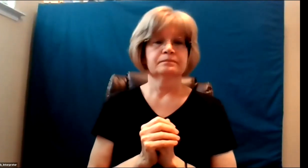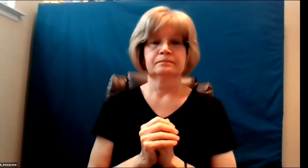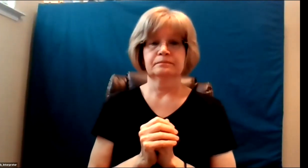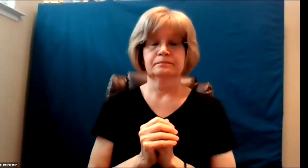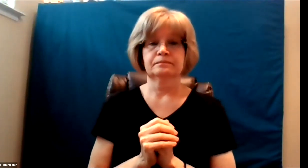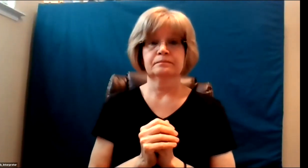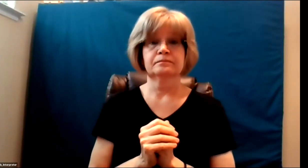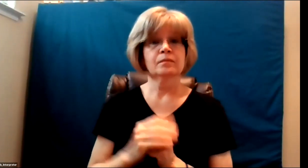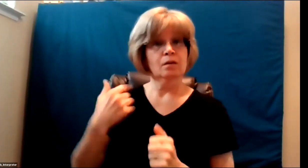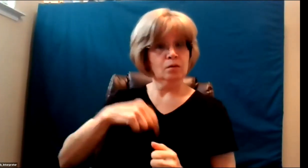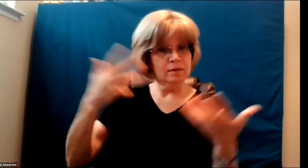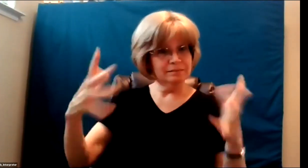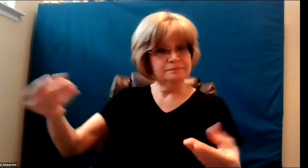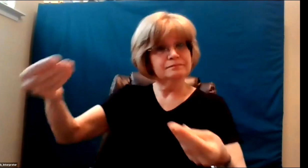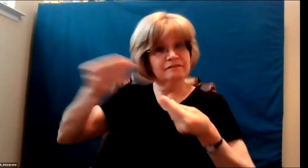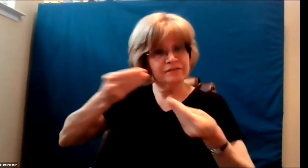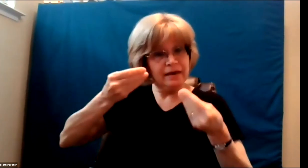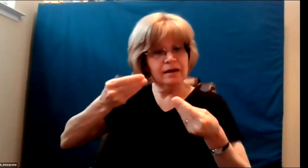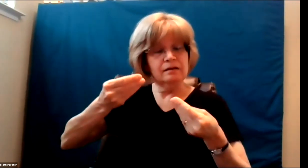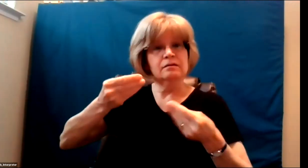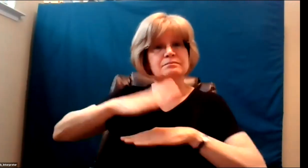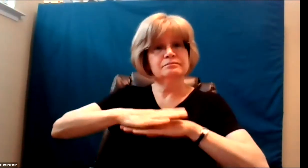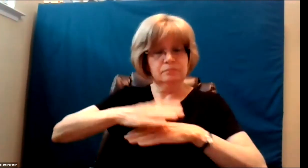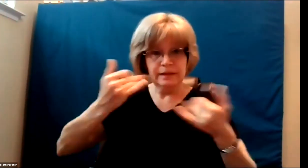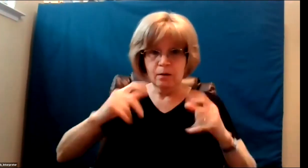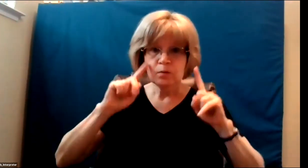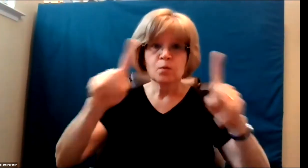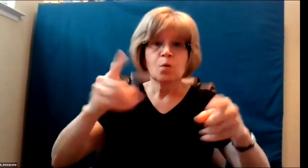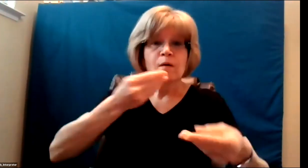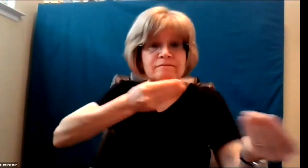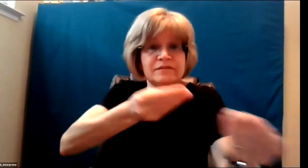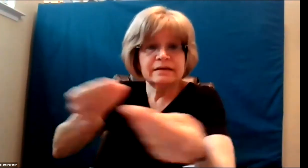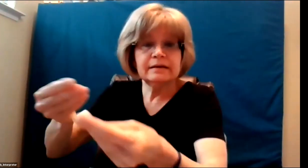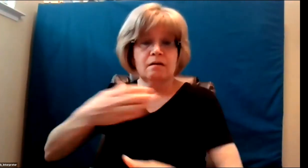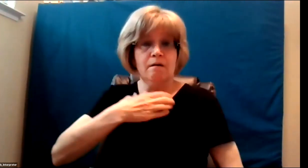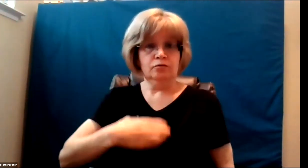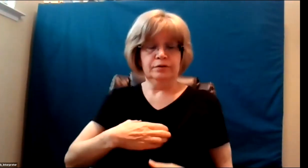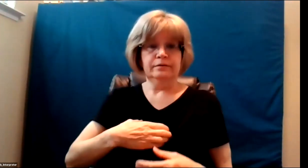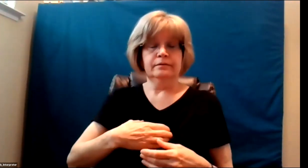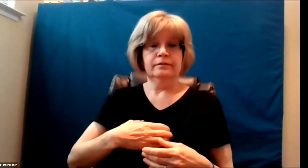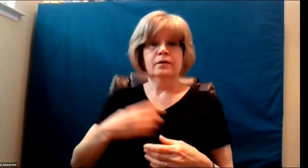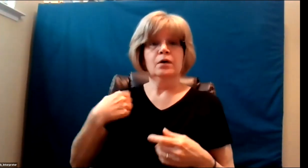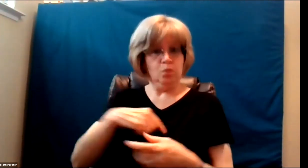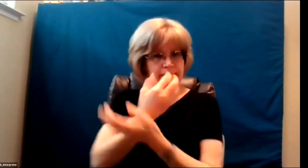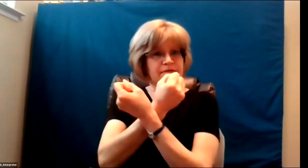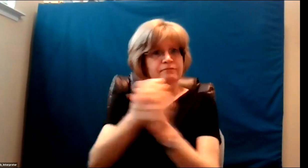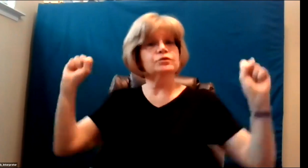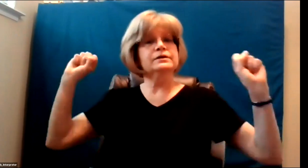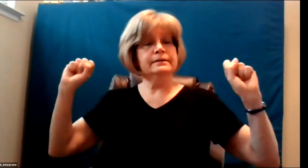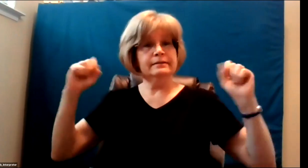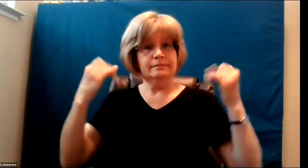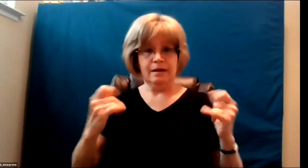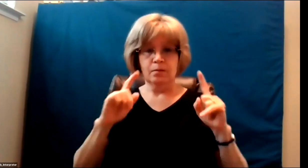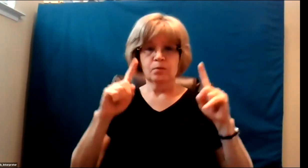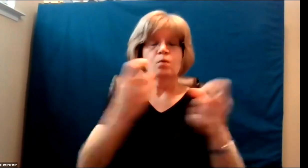As we have been fed at this table, let us go to feed the hungry. As we have been set free, Let us go